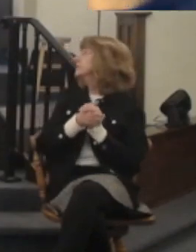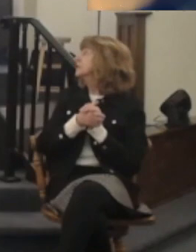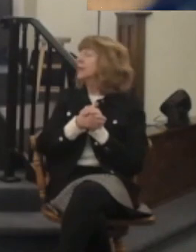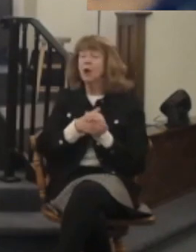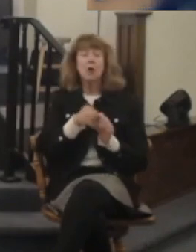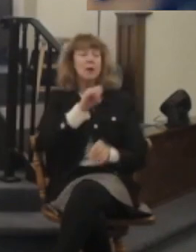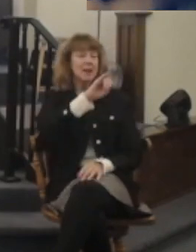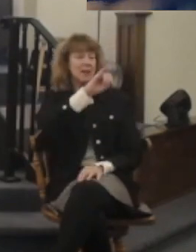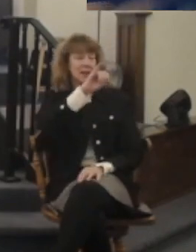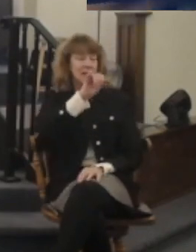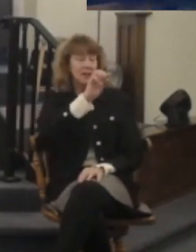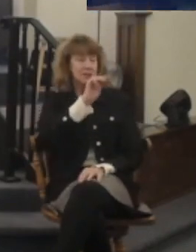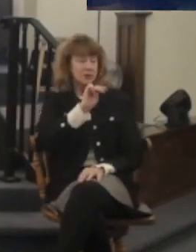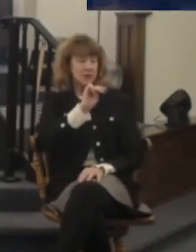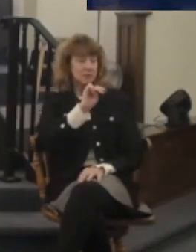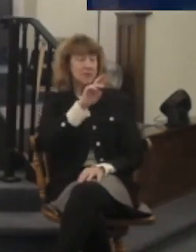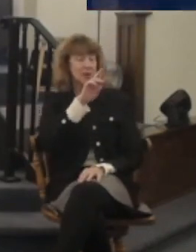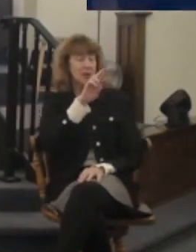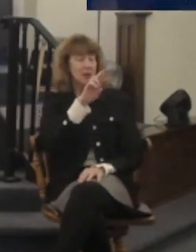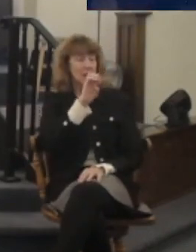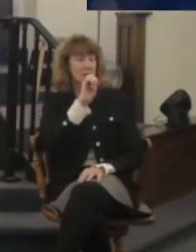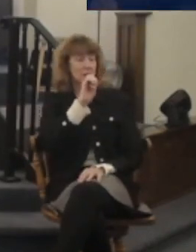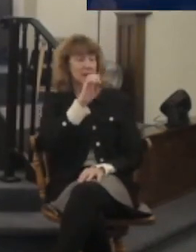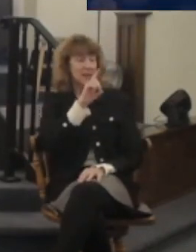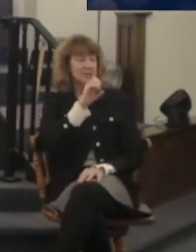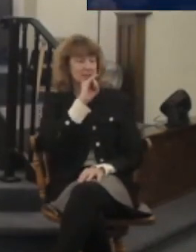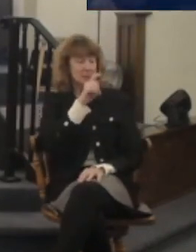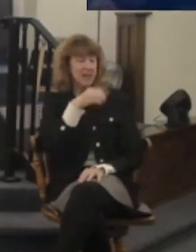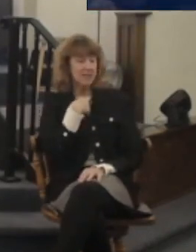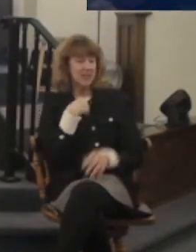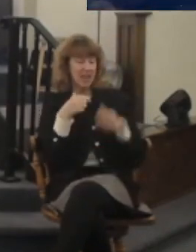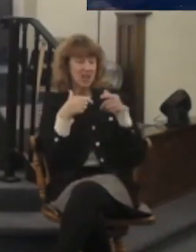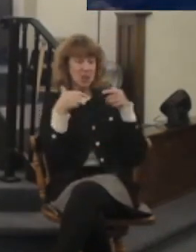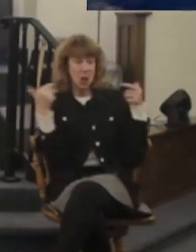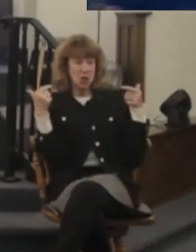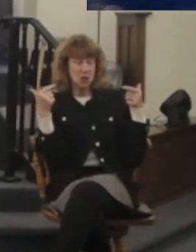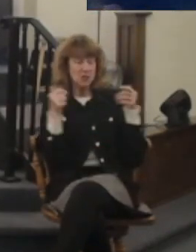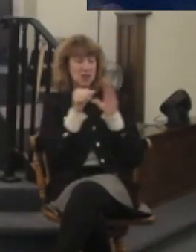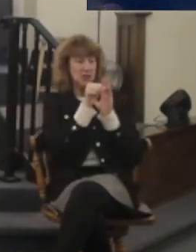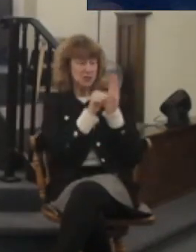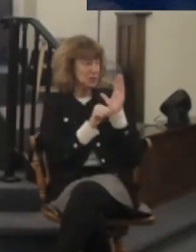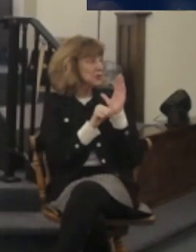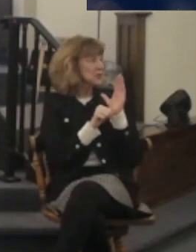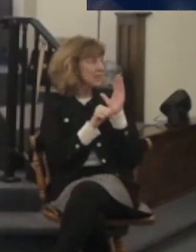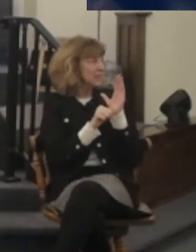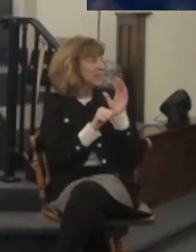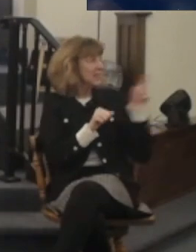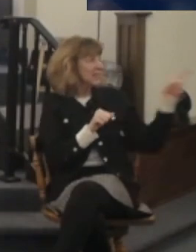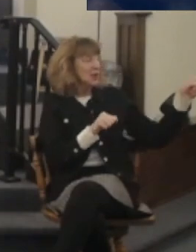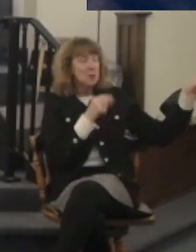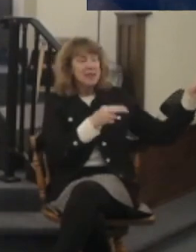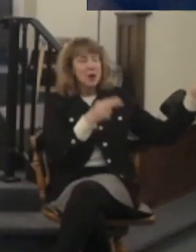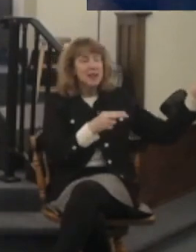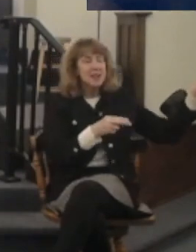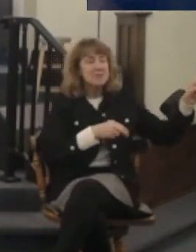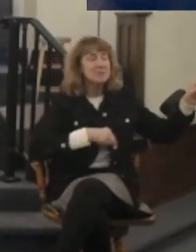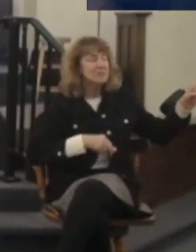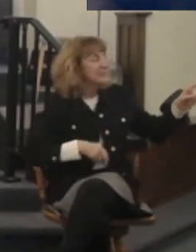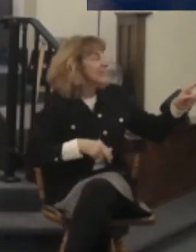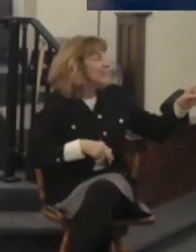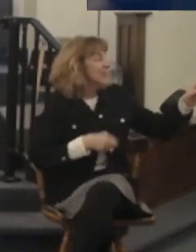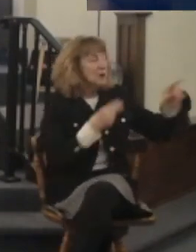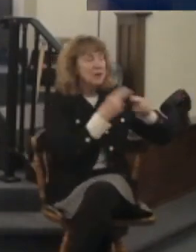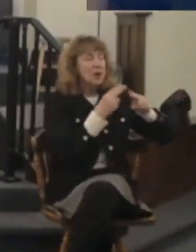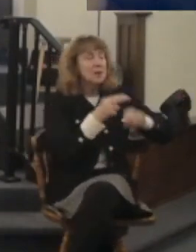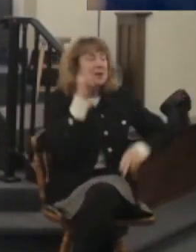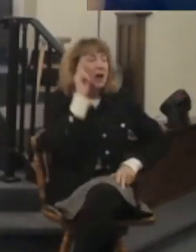Jim Reed is going to have an upcoming surgery, so we want to keep, I call him Uncle Fester. Nobody else is